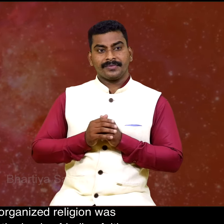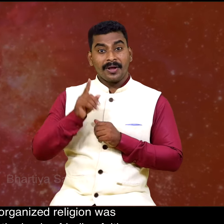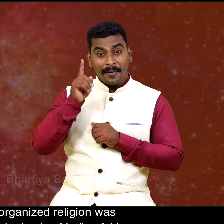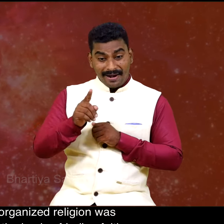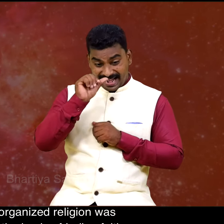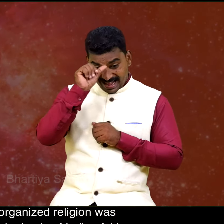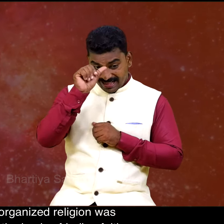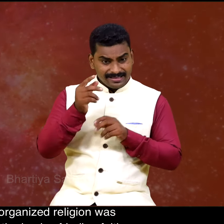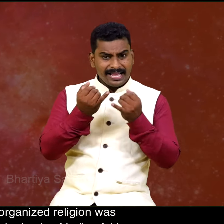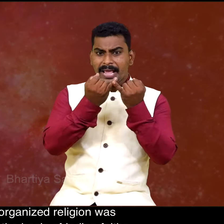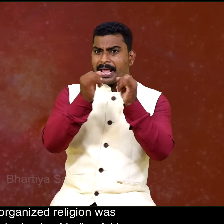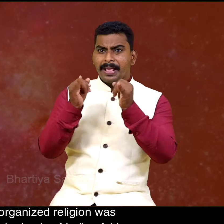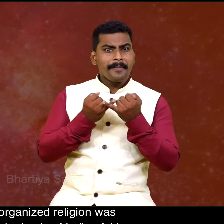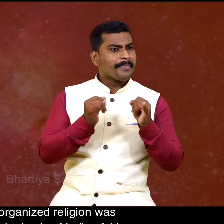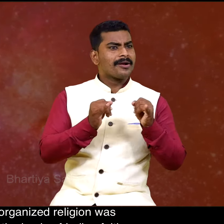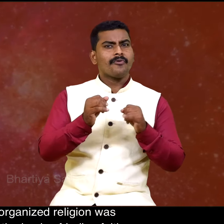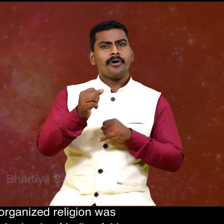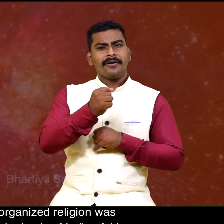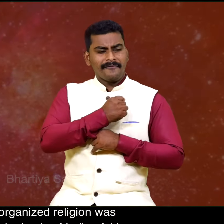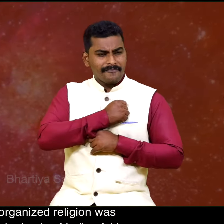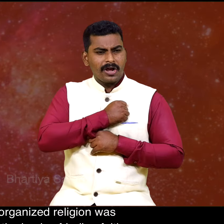the basis of Indian faith.